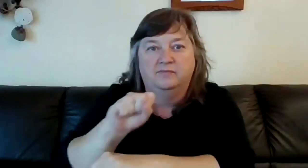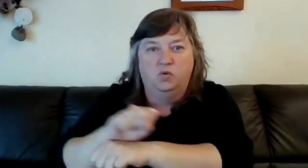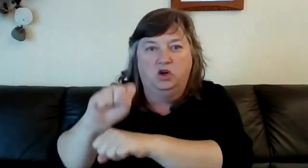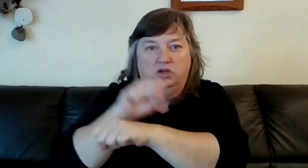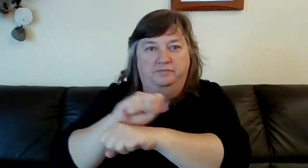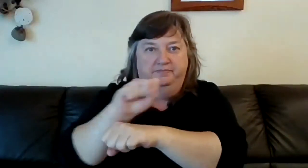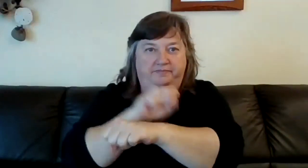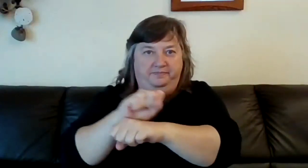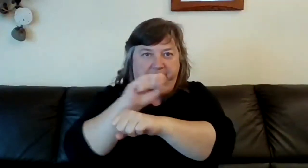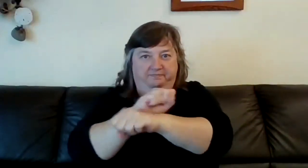Work.